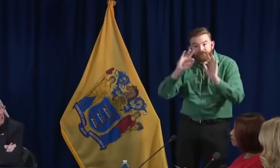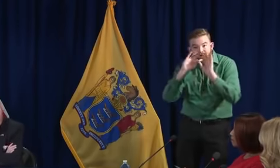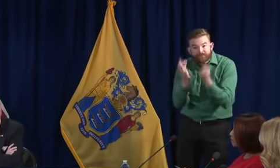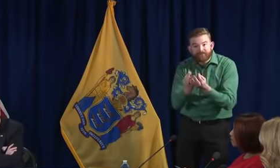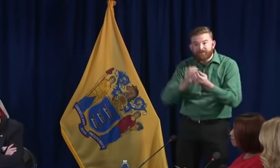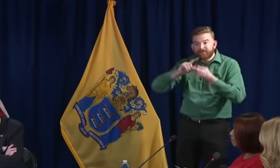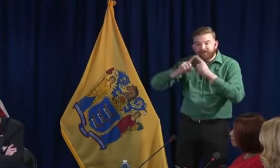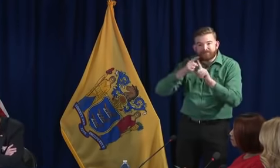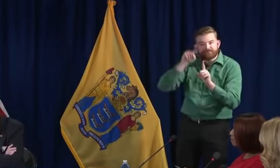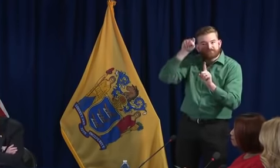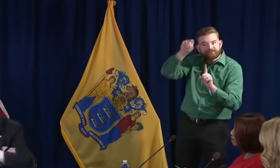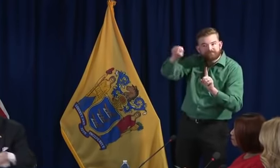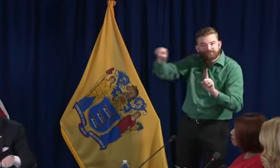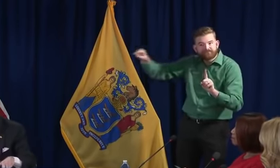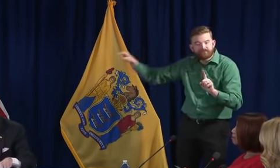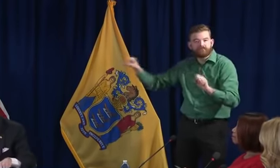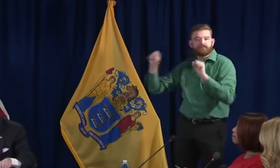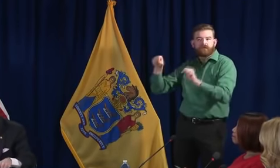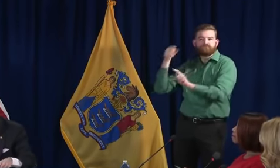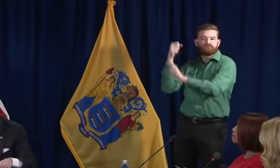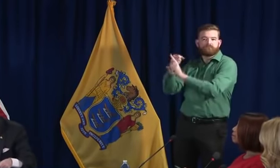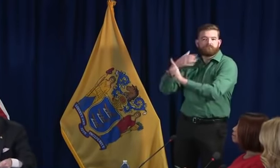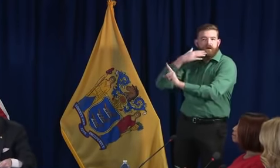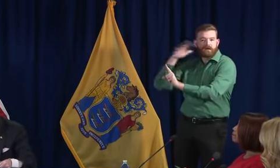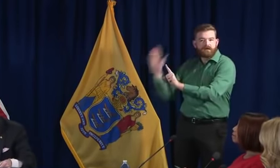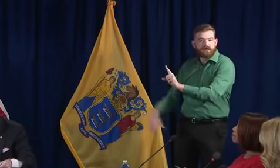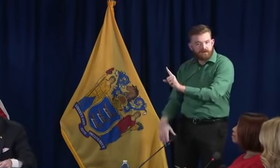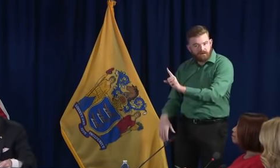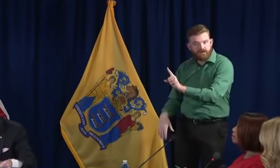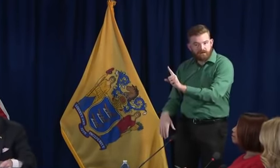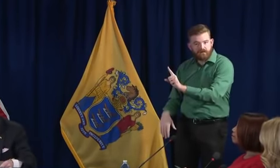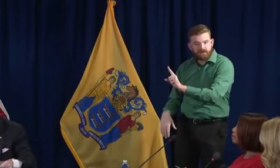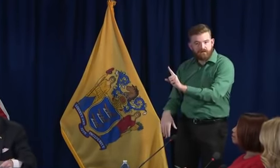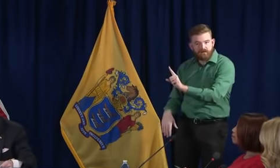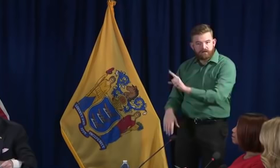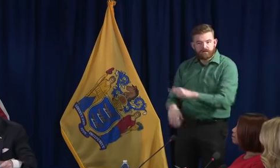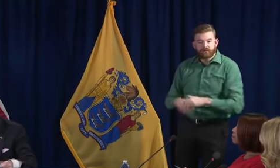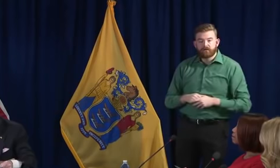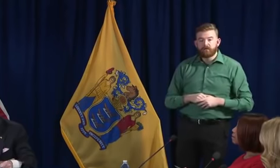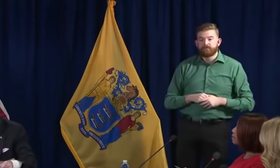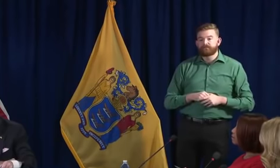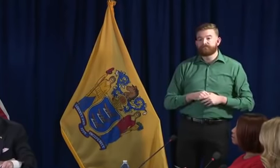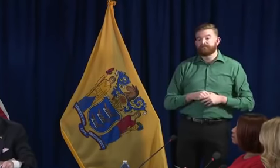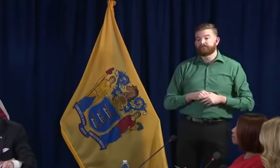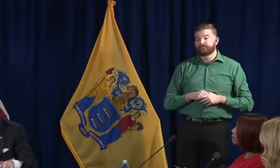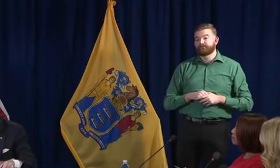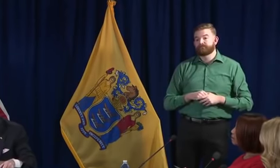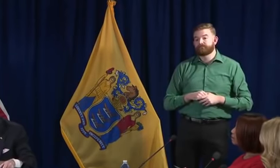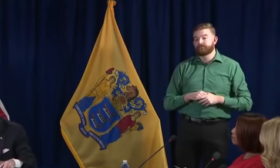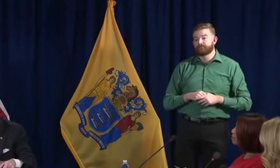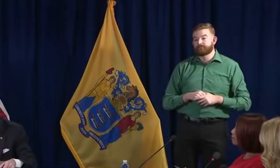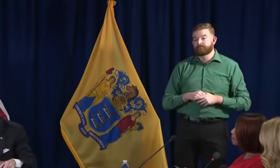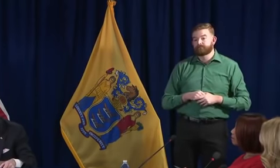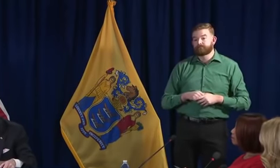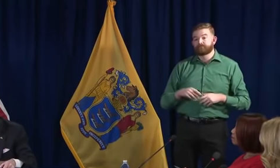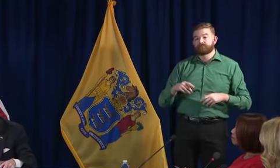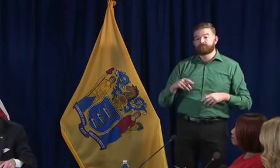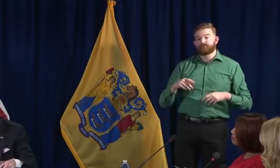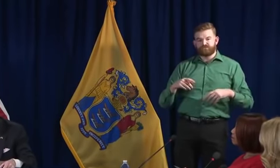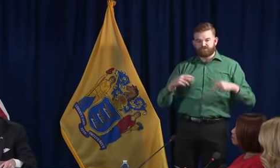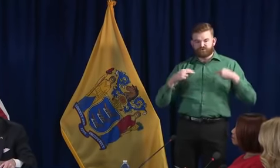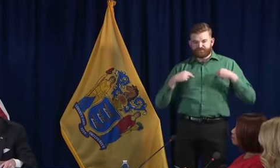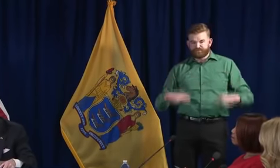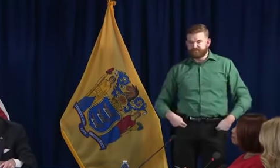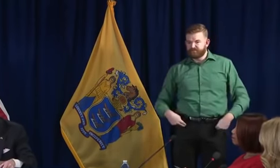a good part of my remarks on the human and social services responses we are engaged in, and I'm going to ask